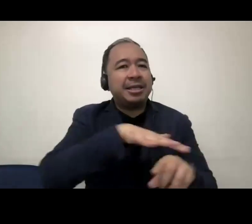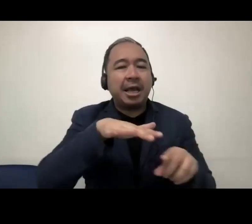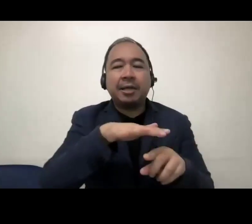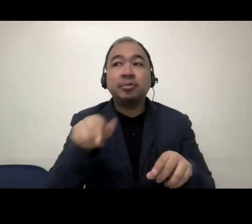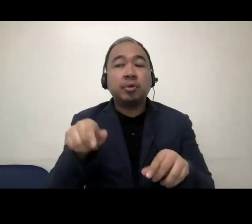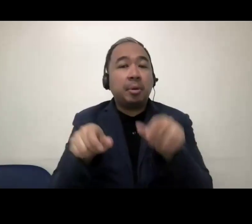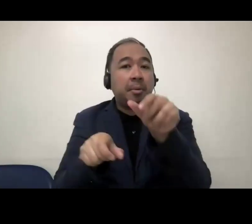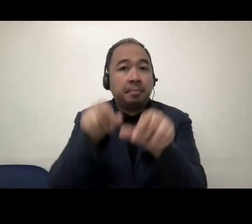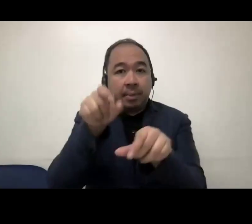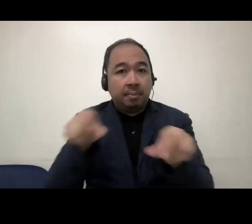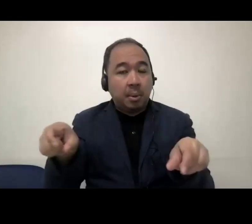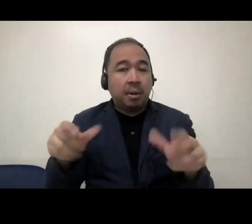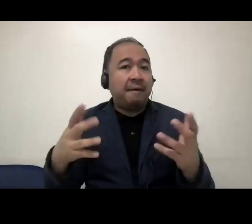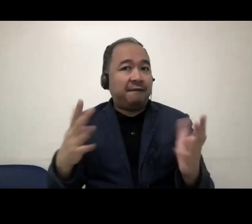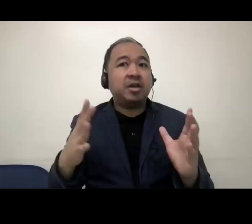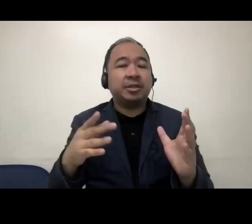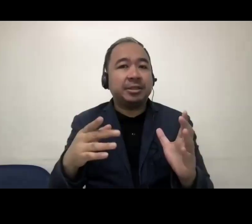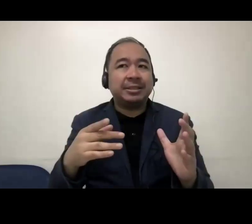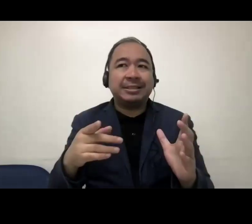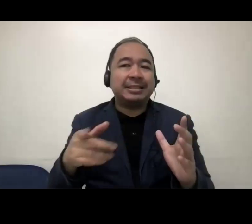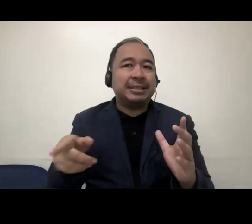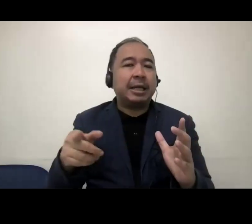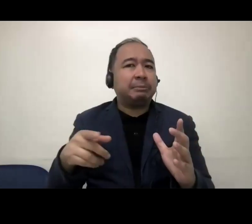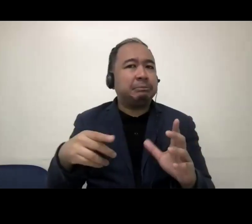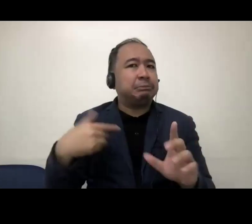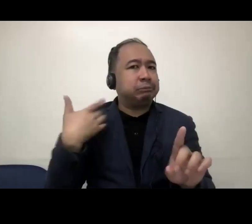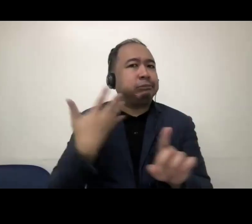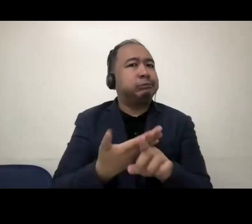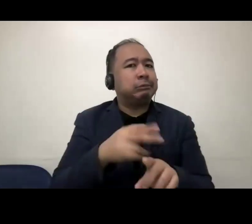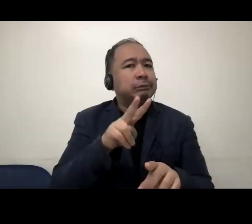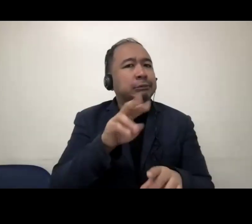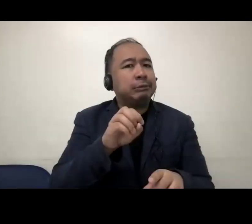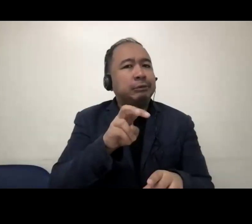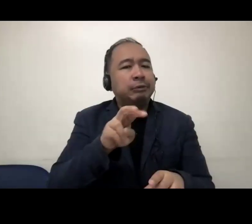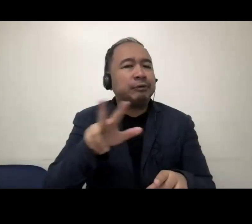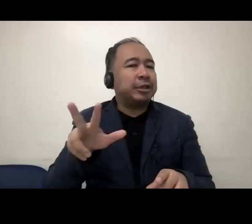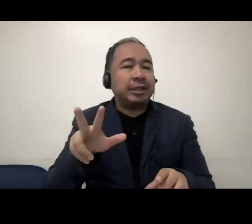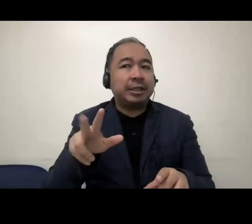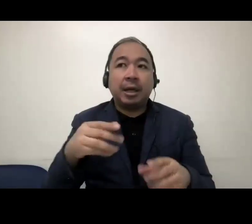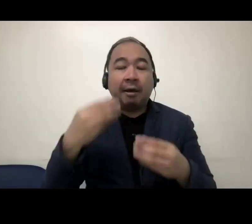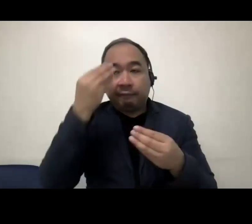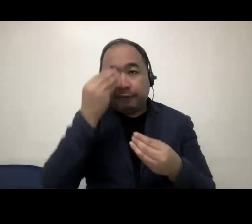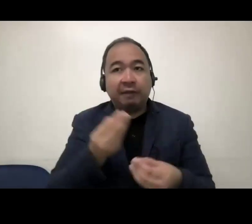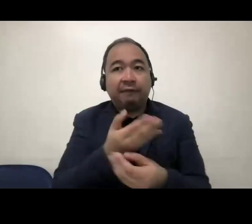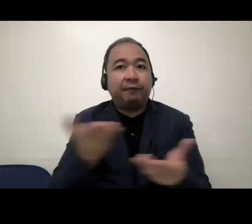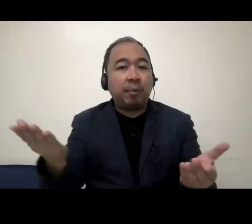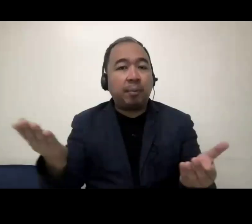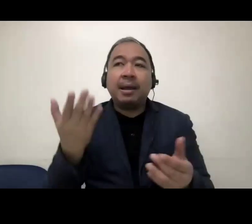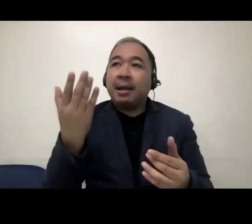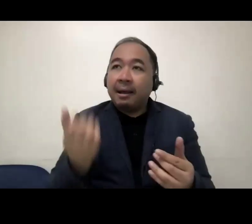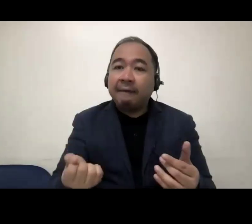have directly resisting this project since 2023, when the news about the project came up. There has been